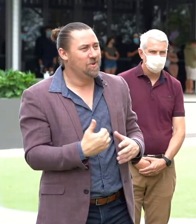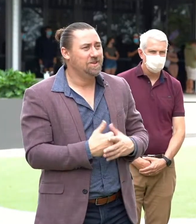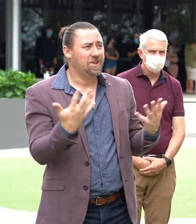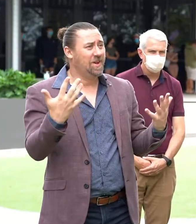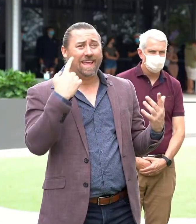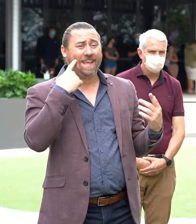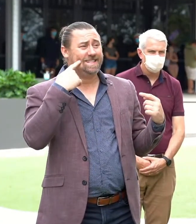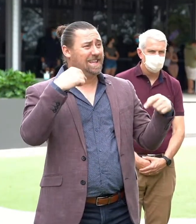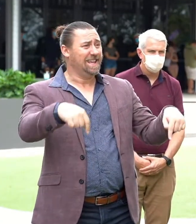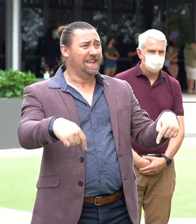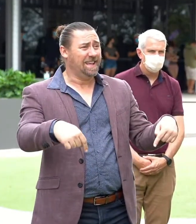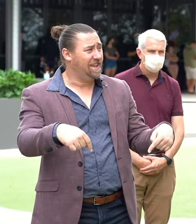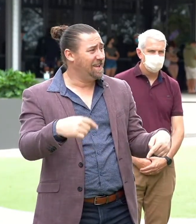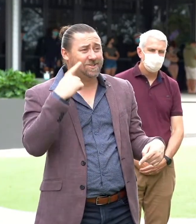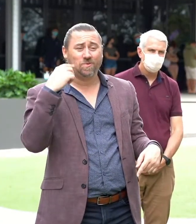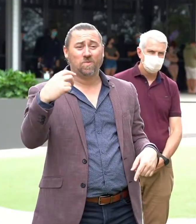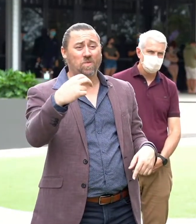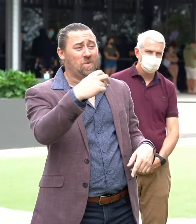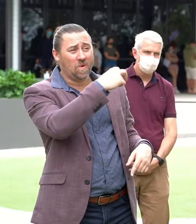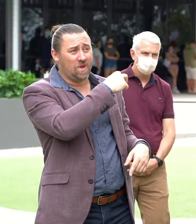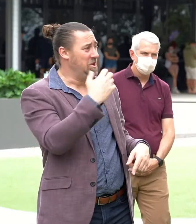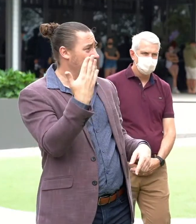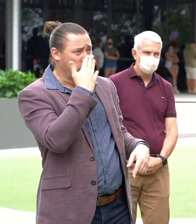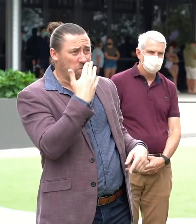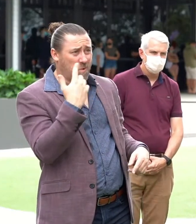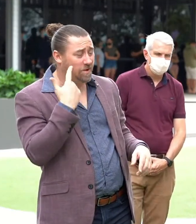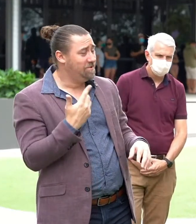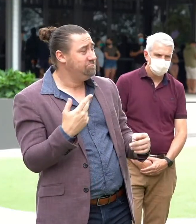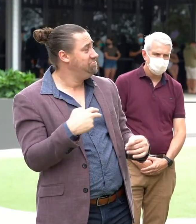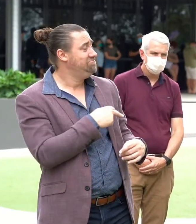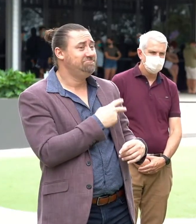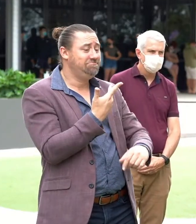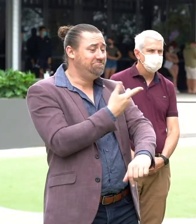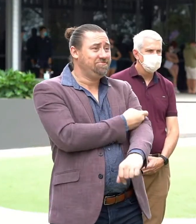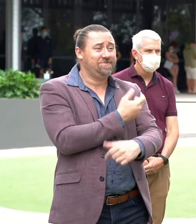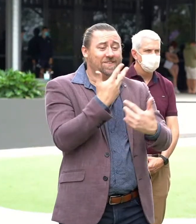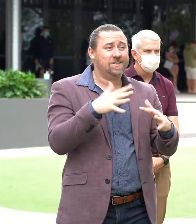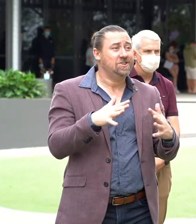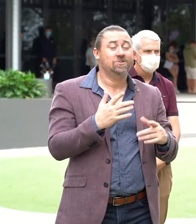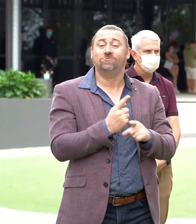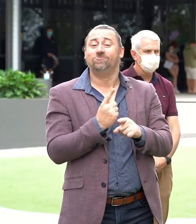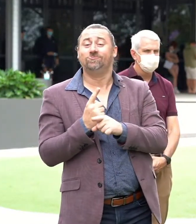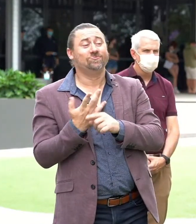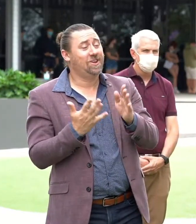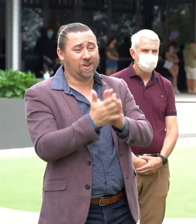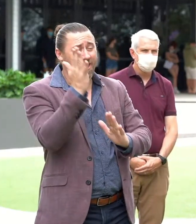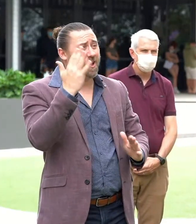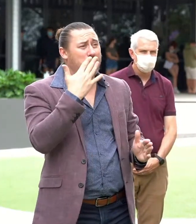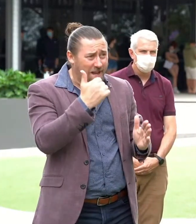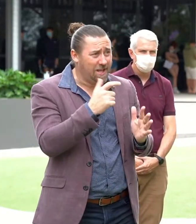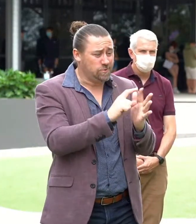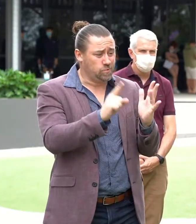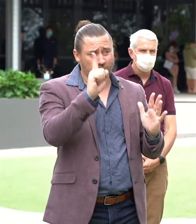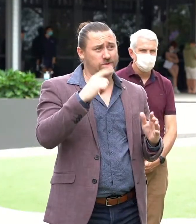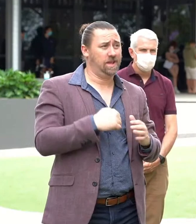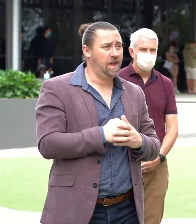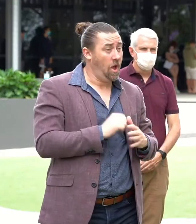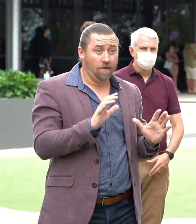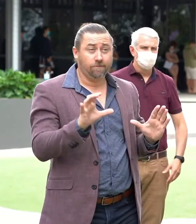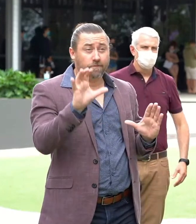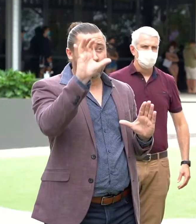in a beautiful, safe environment in our schools, and we need you to come out and get vaccinated today. Schools are open